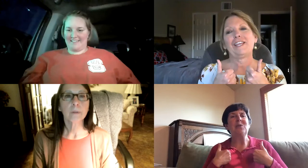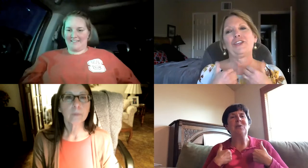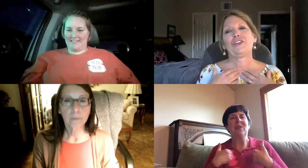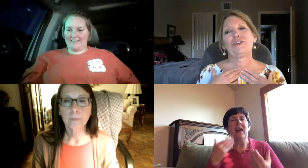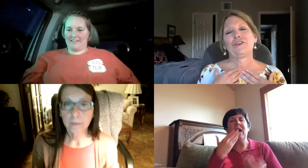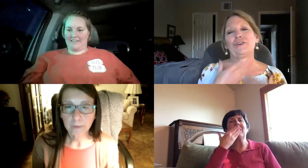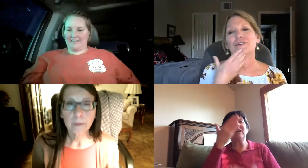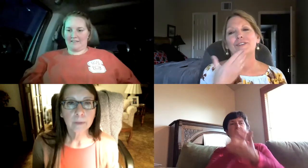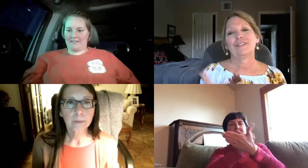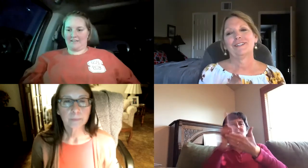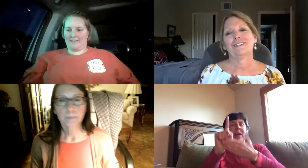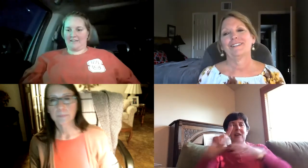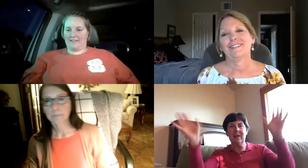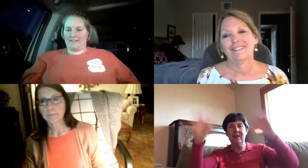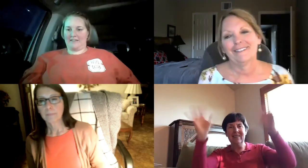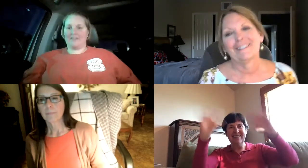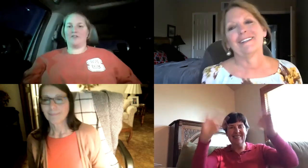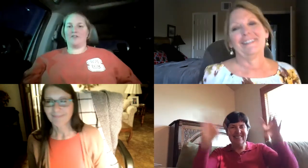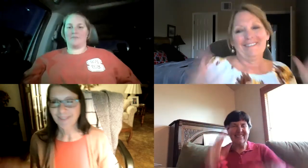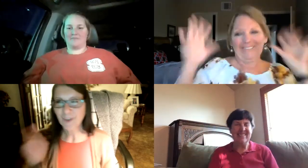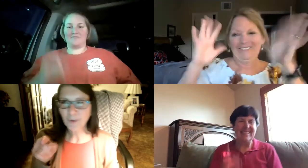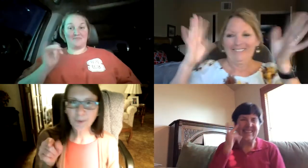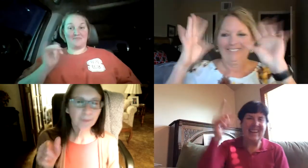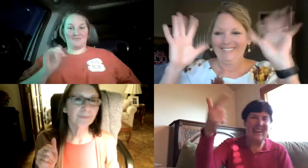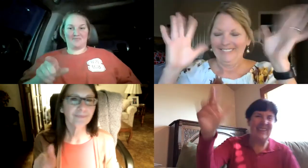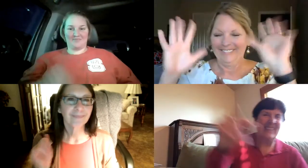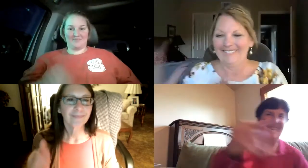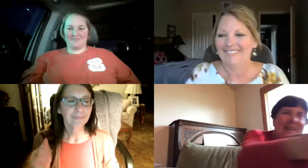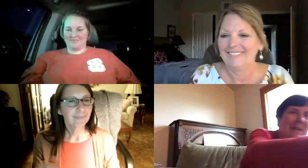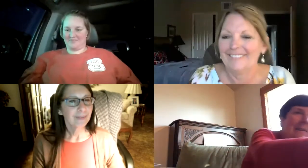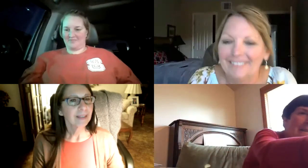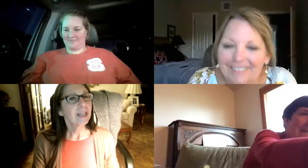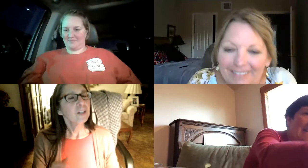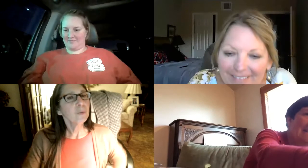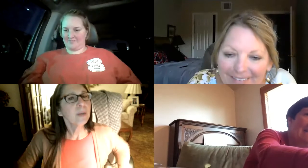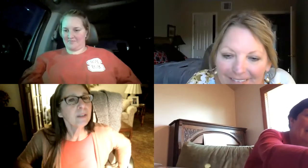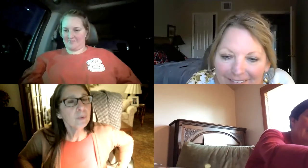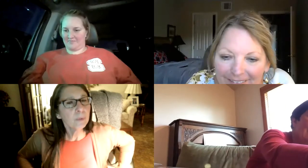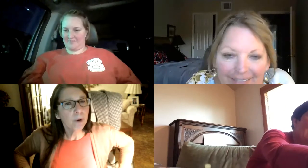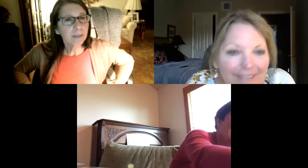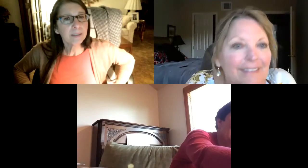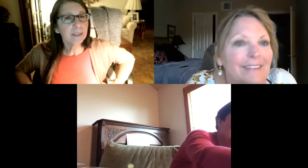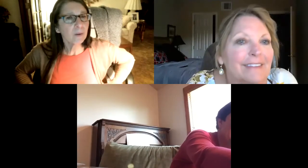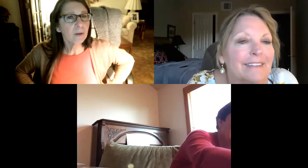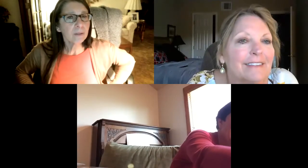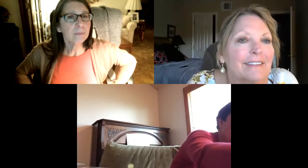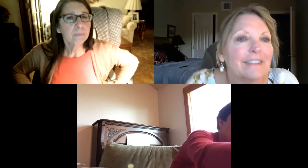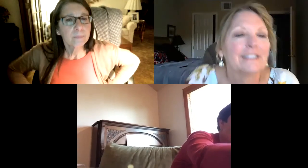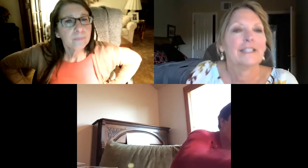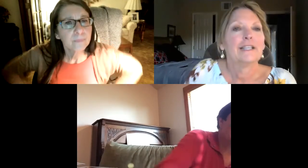Thank you. Thank you. Have a good week. You too. See you later. Do you want to do a practice at